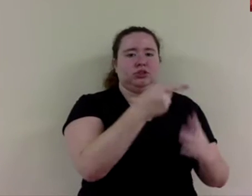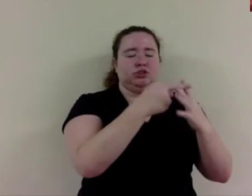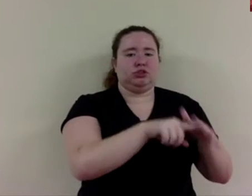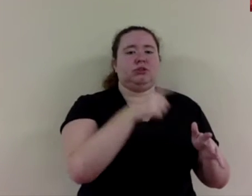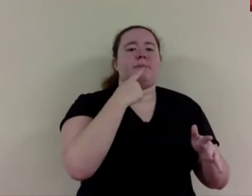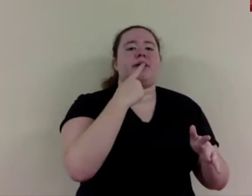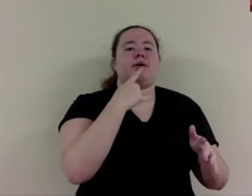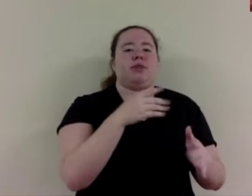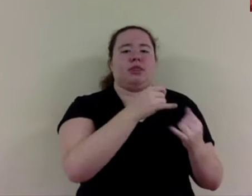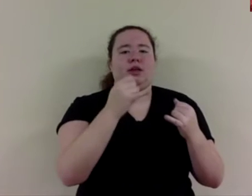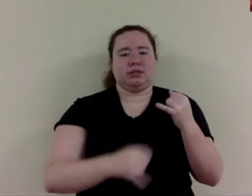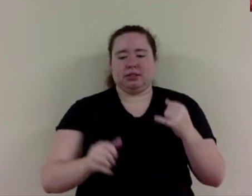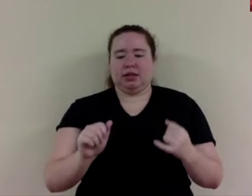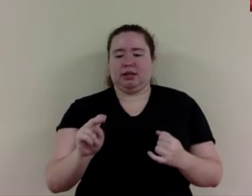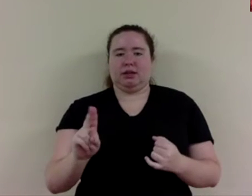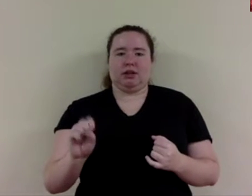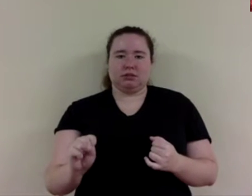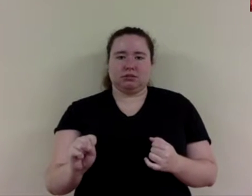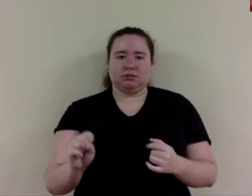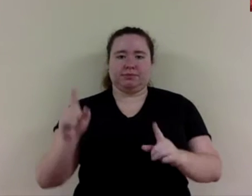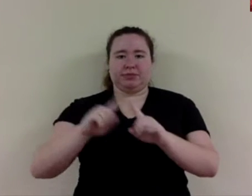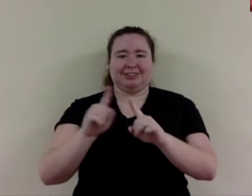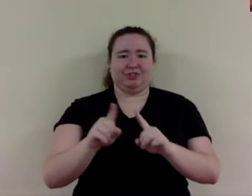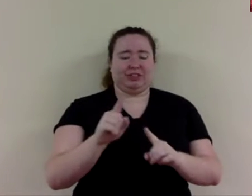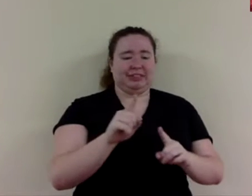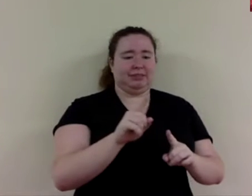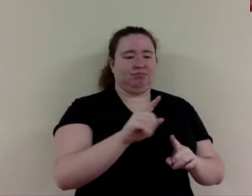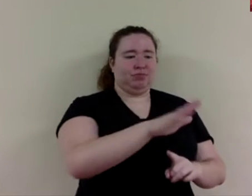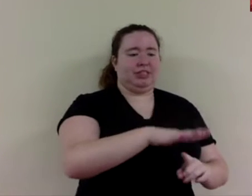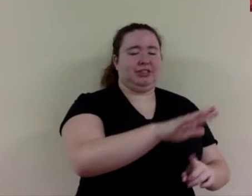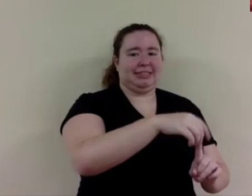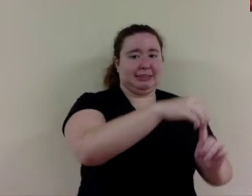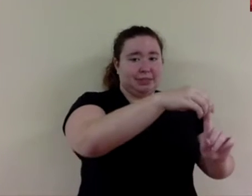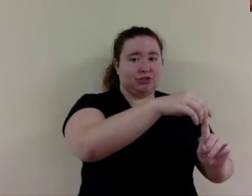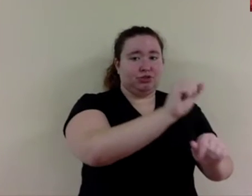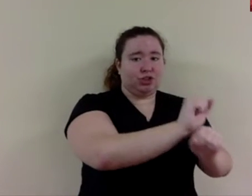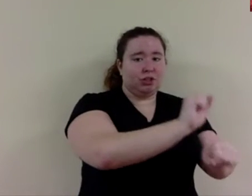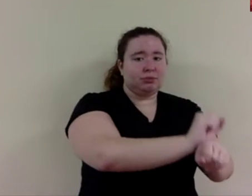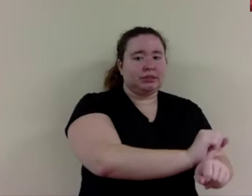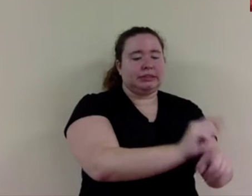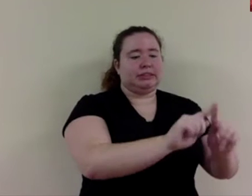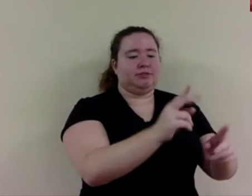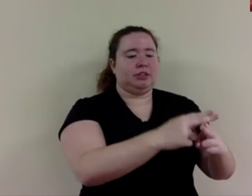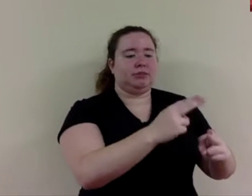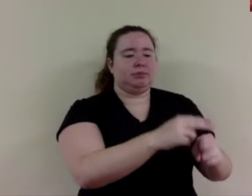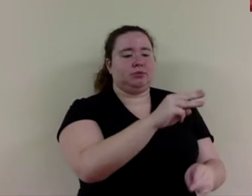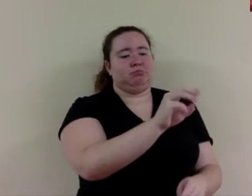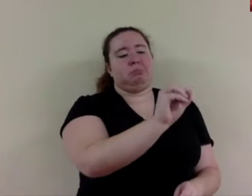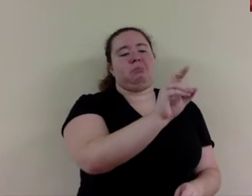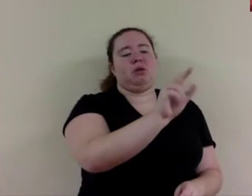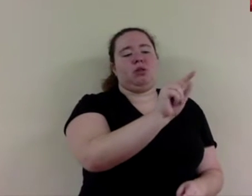anus. Different regions of the alimentary canal are going to be specialized and will be given different names. For example, the mouth,